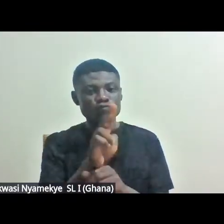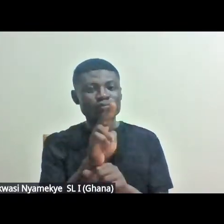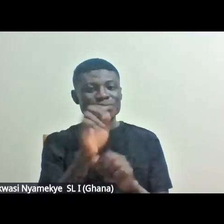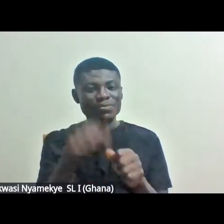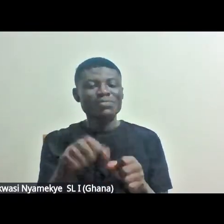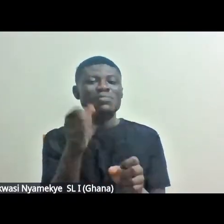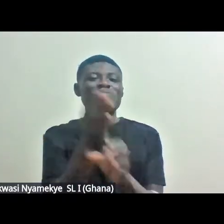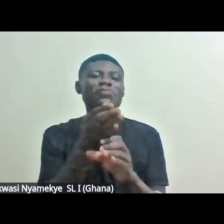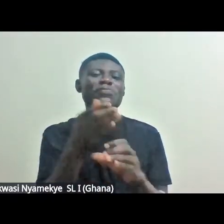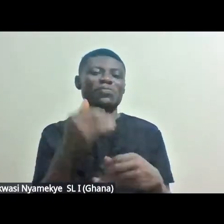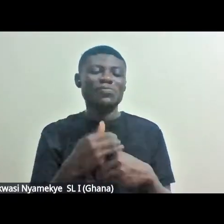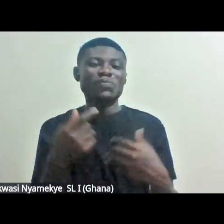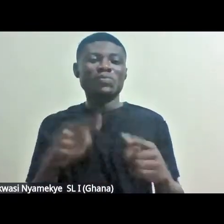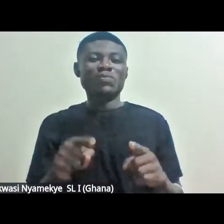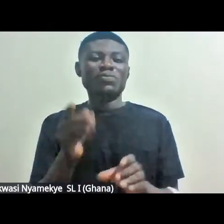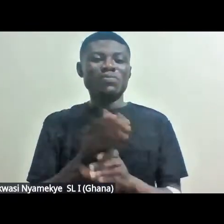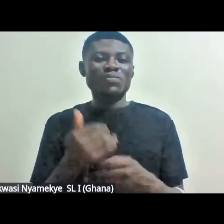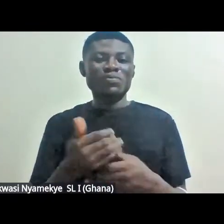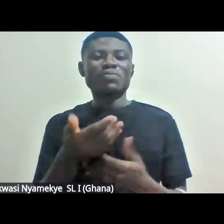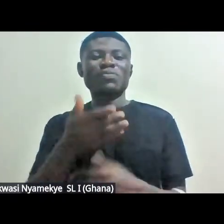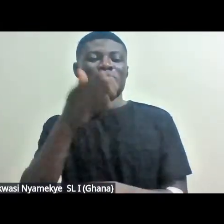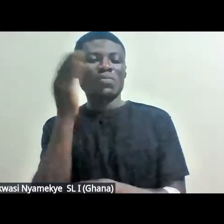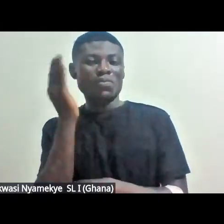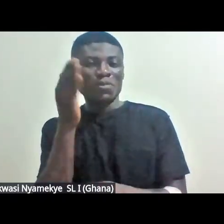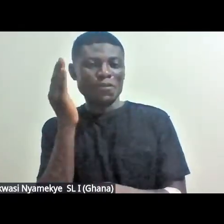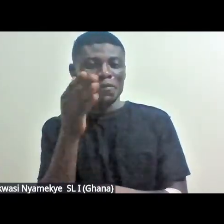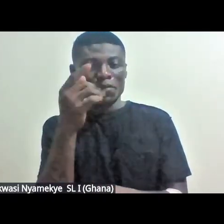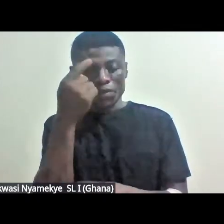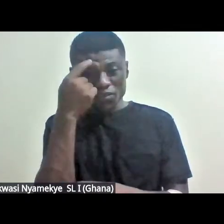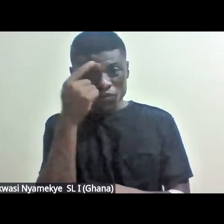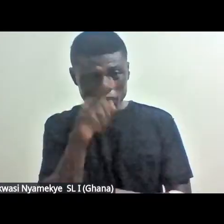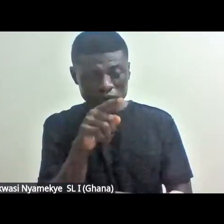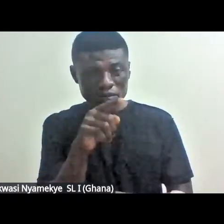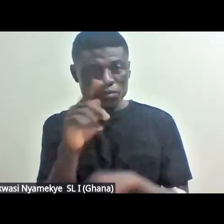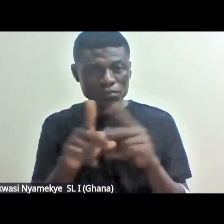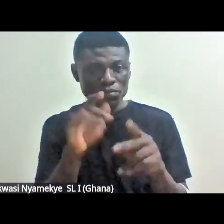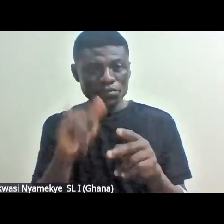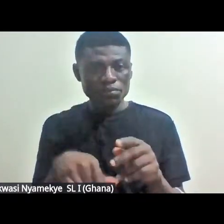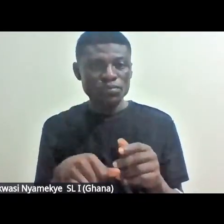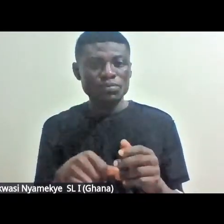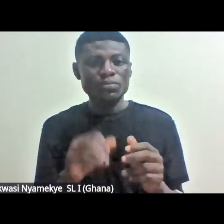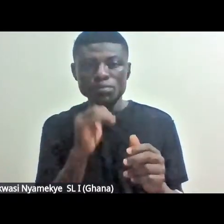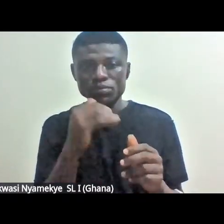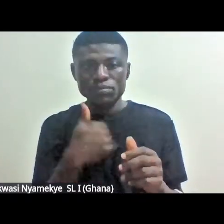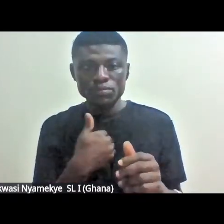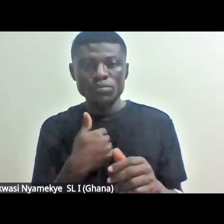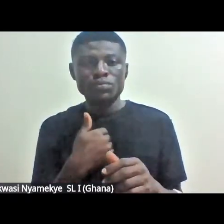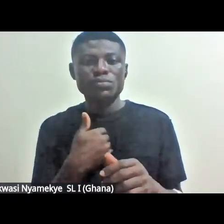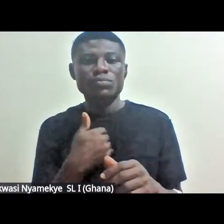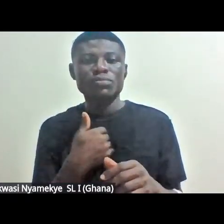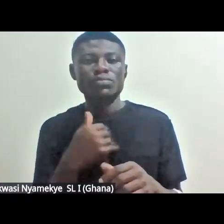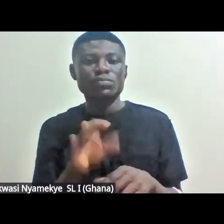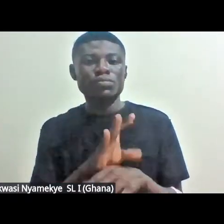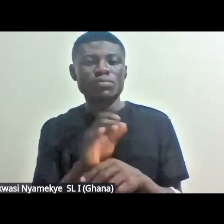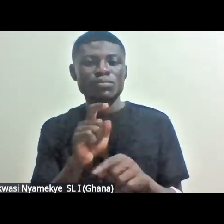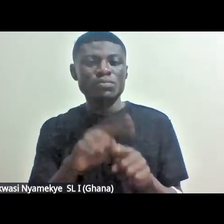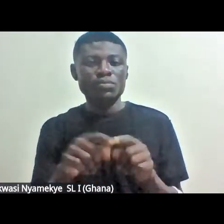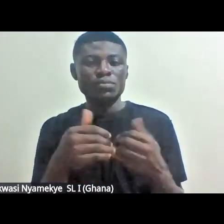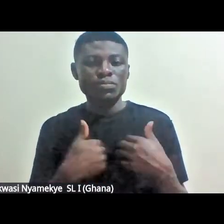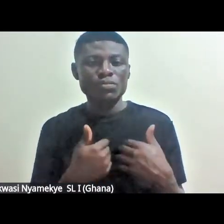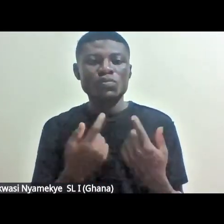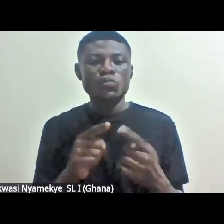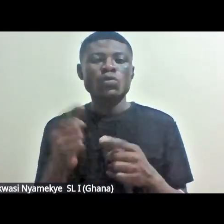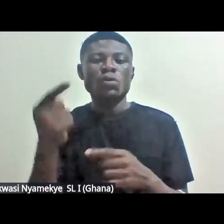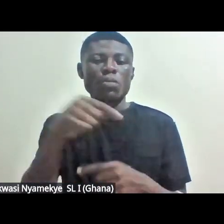create, when you create a slide, especially for those of you who don't have access to devices, but you have access when you come